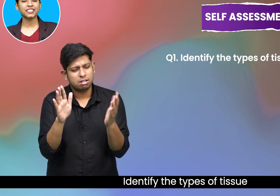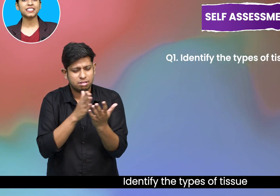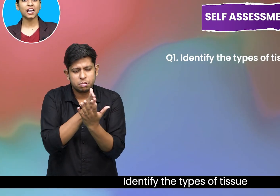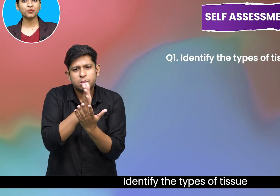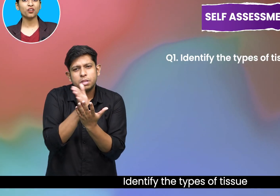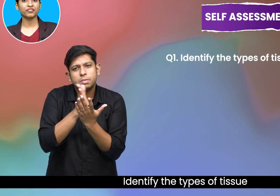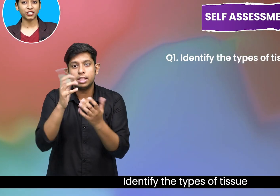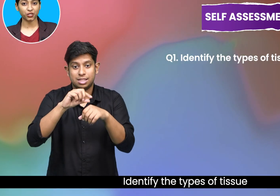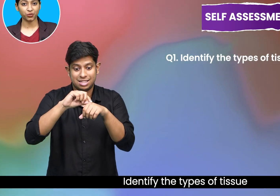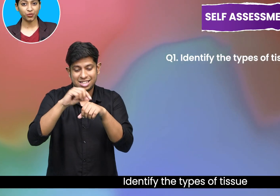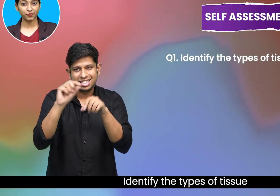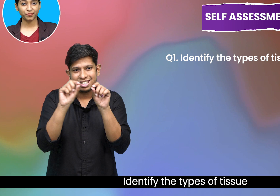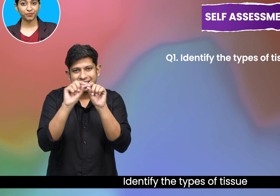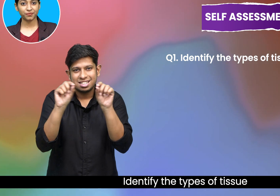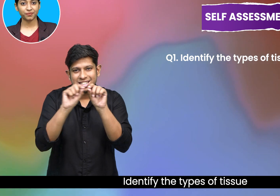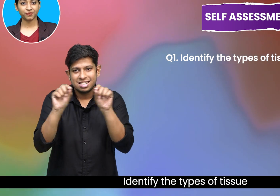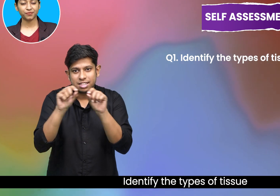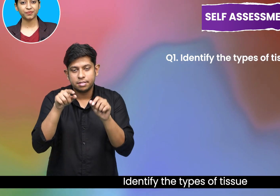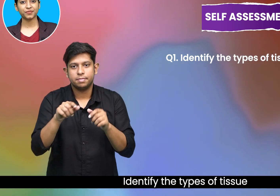Identify the types of tissue